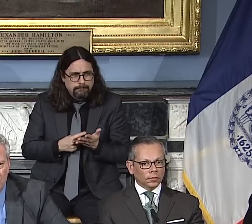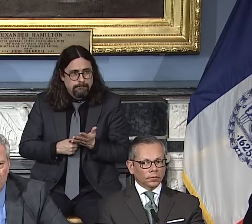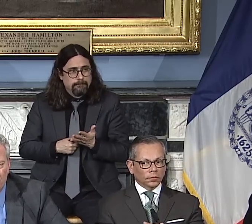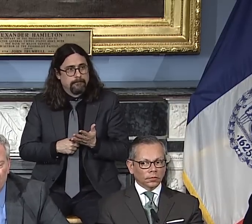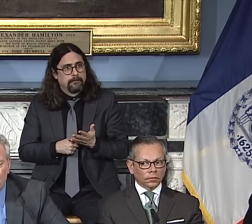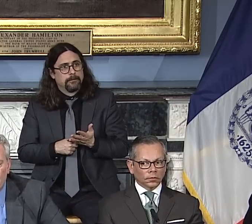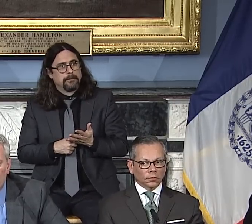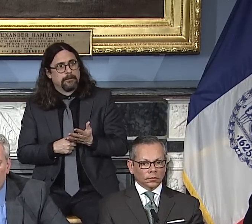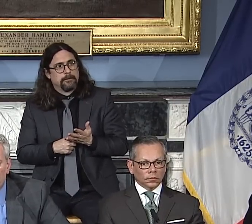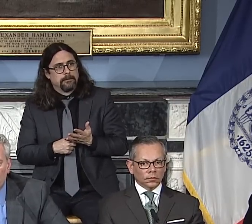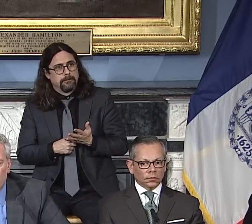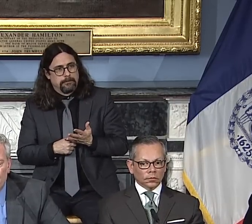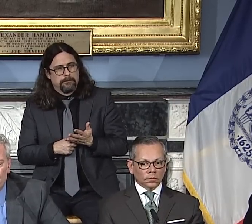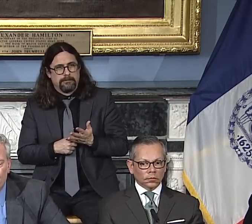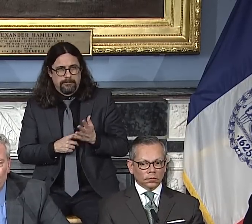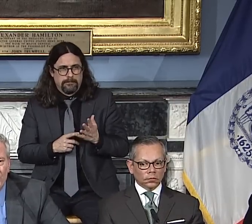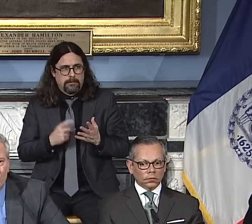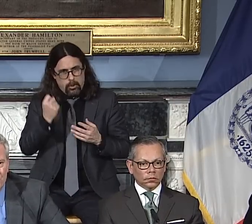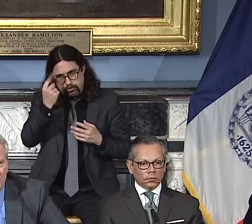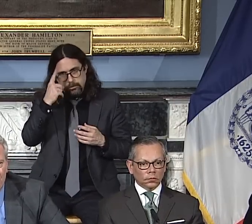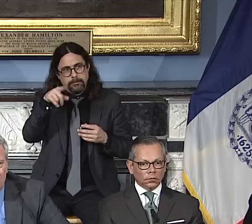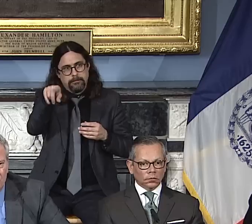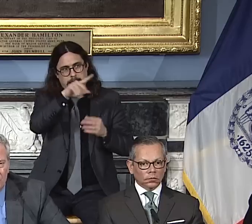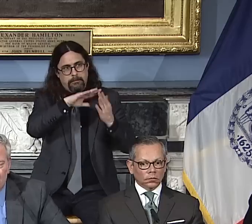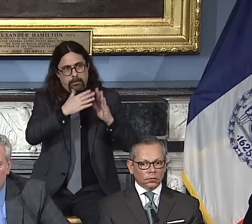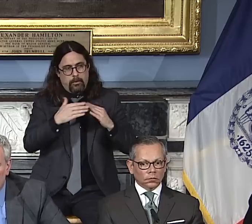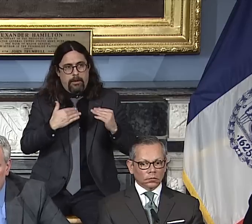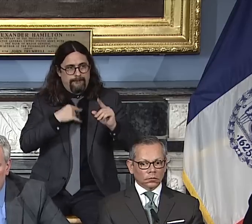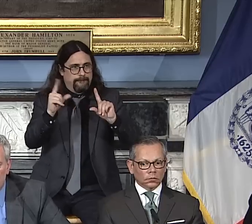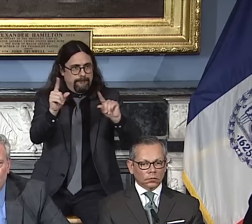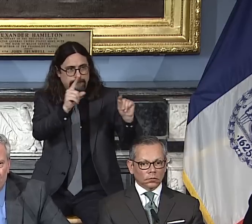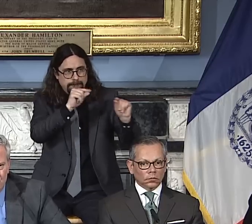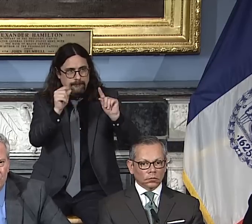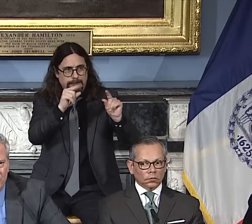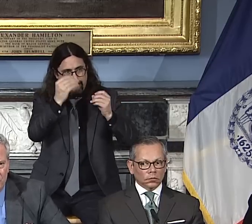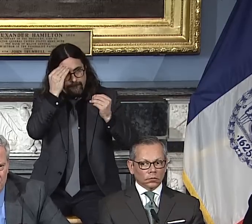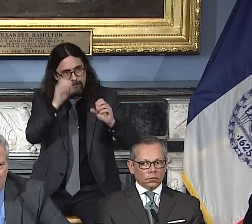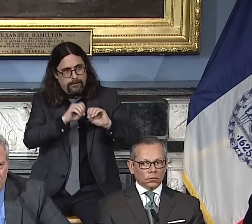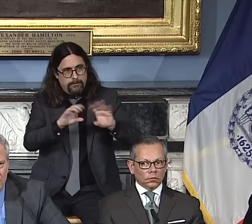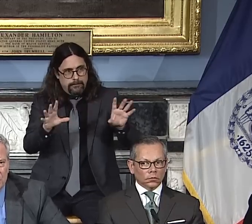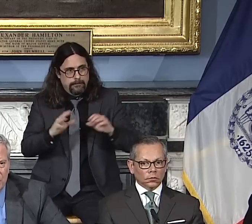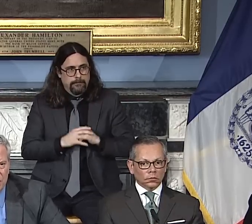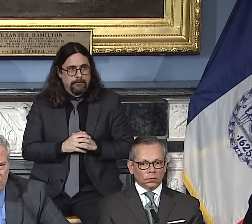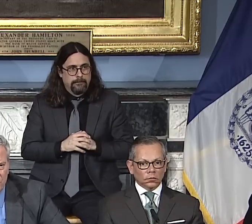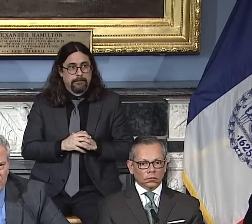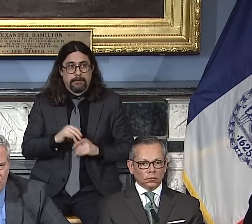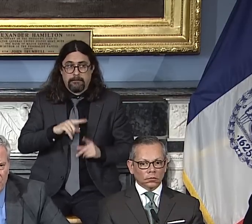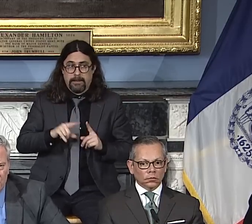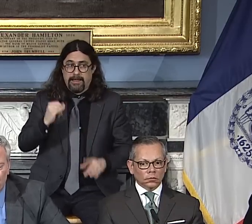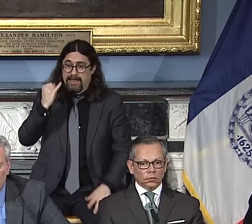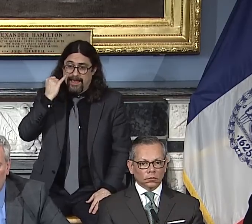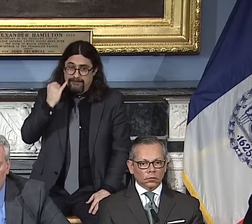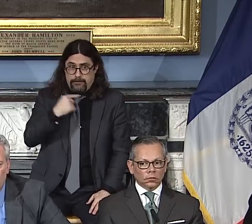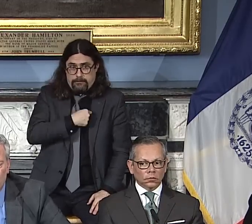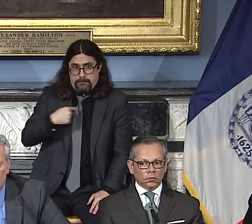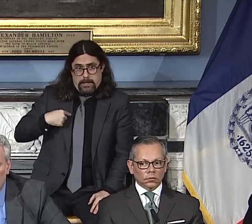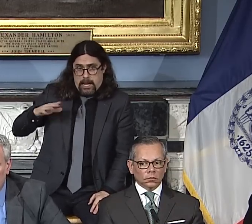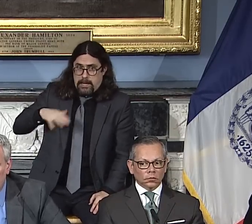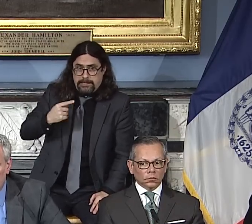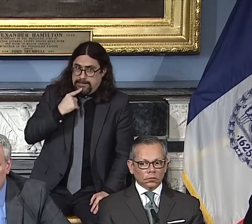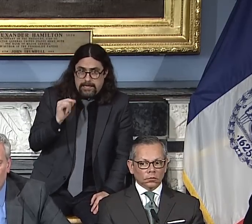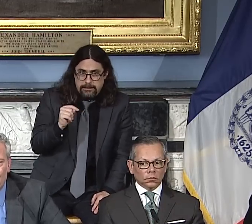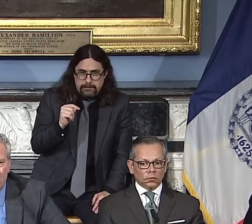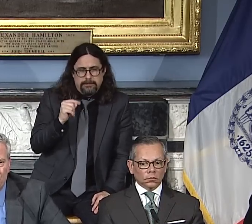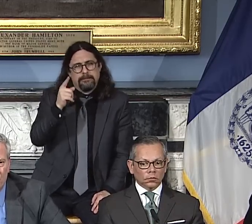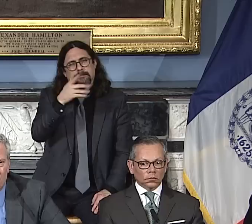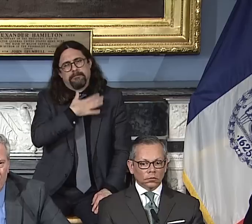Twitter, et cetera. If we don't say it, please don't assume it, because there has been misinformation out there. And if anyone, if